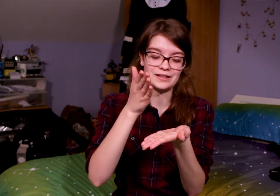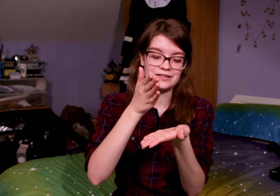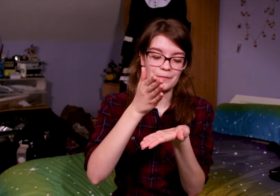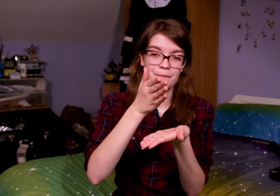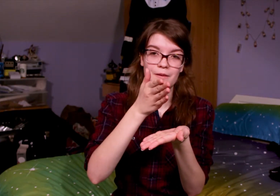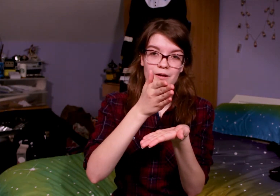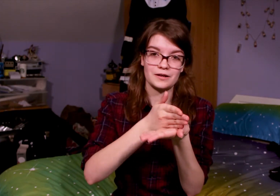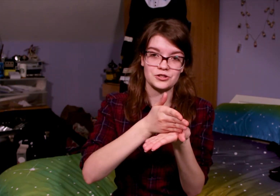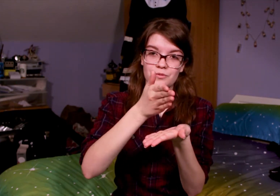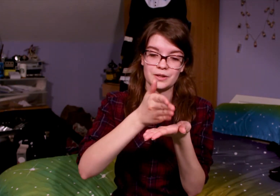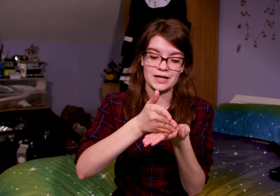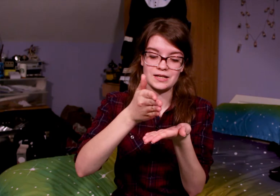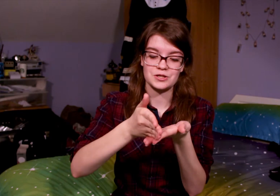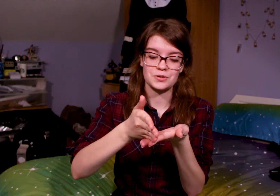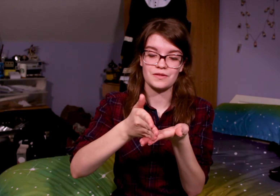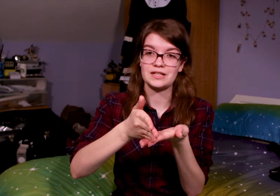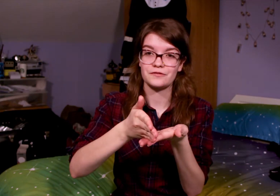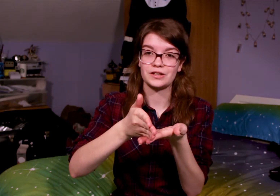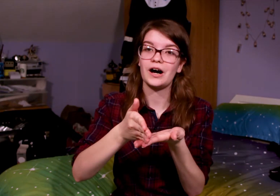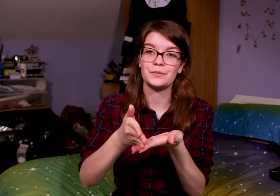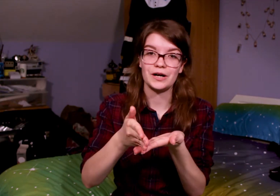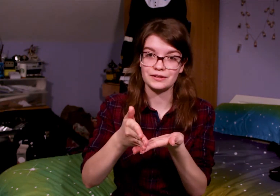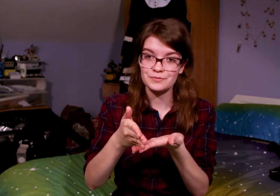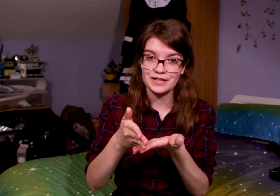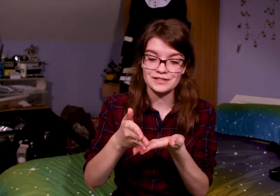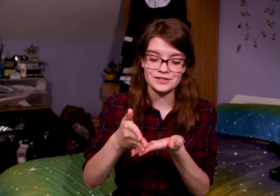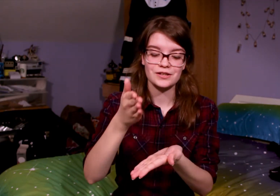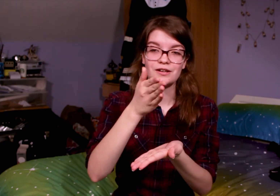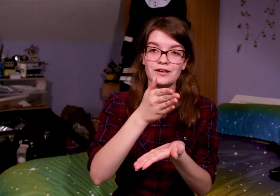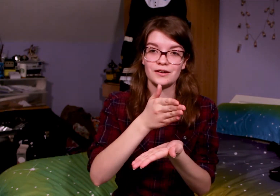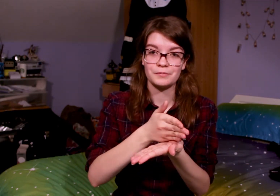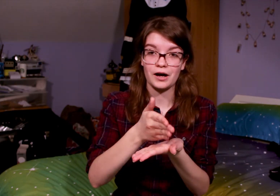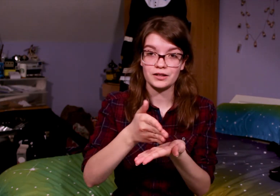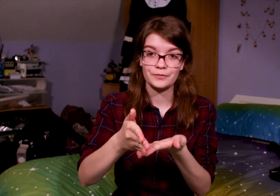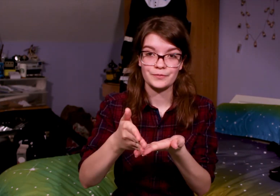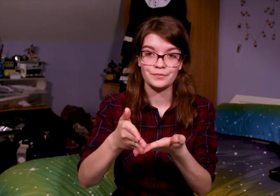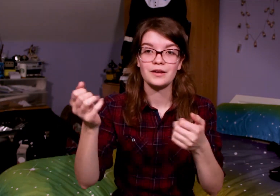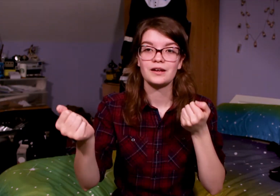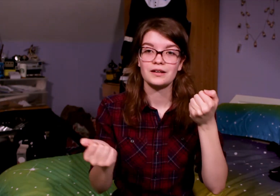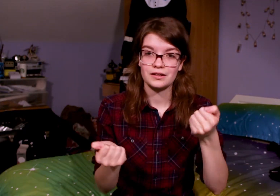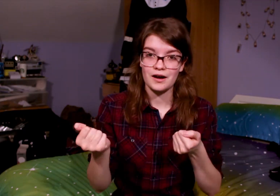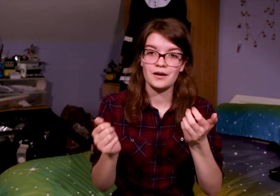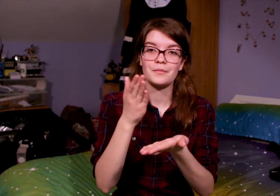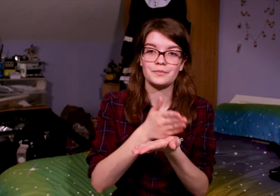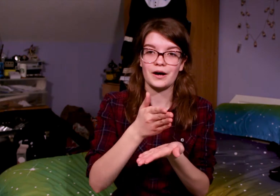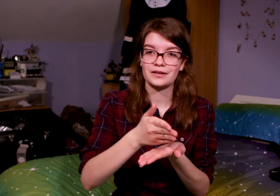and chop into the different car parking spaces. Park. Car, park.